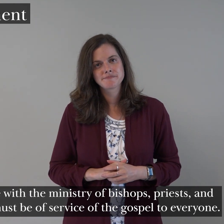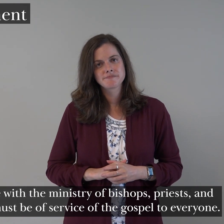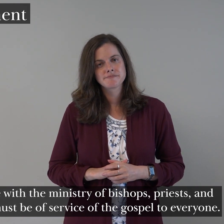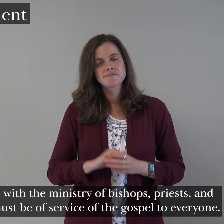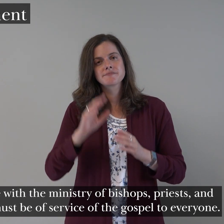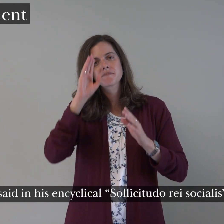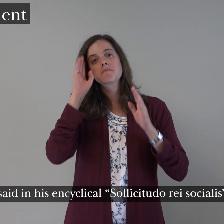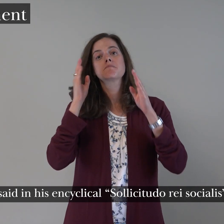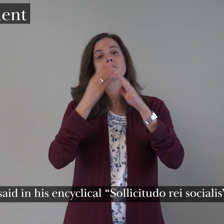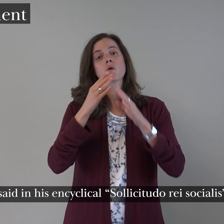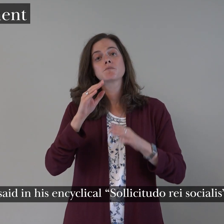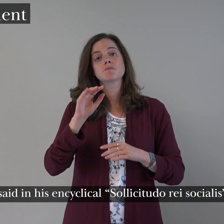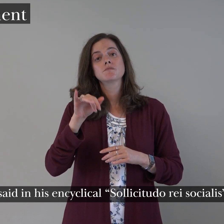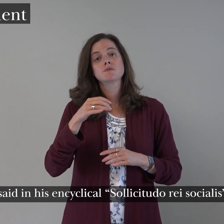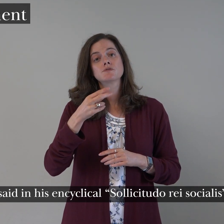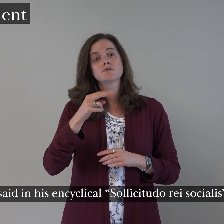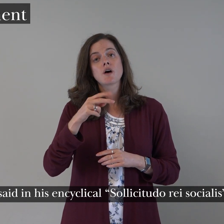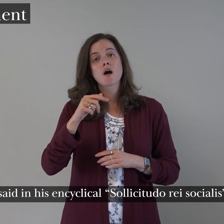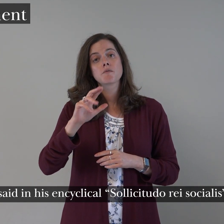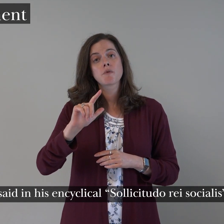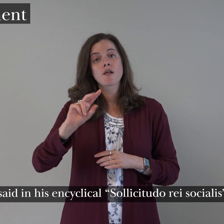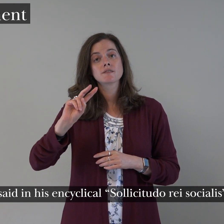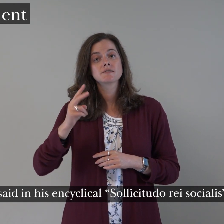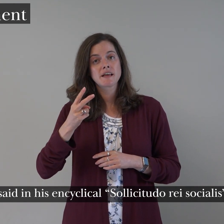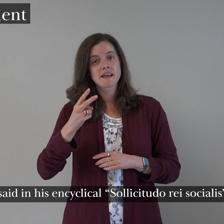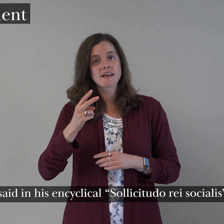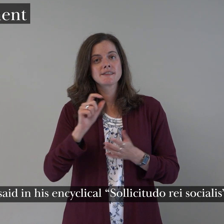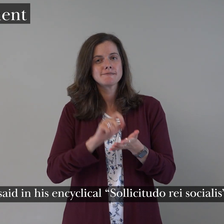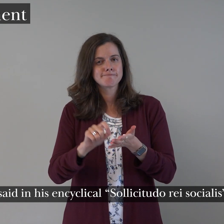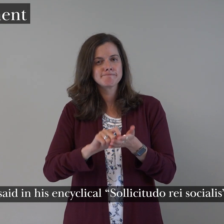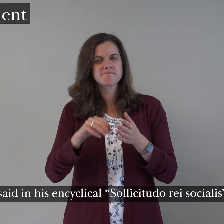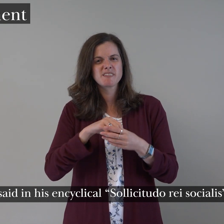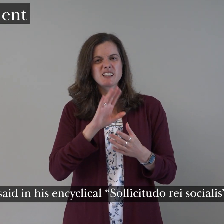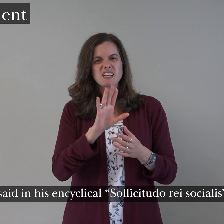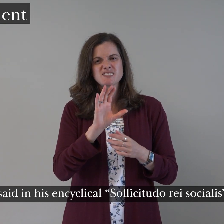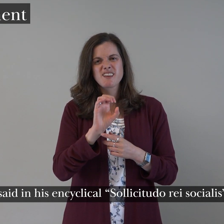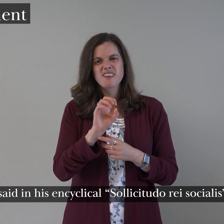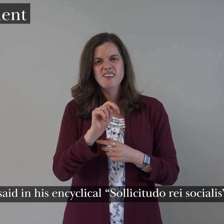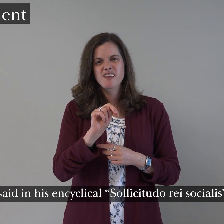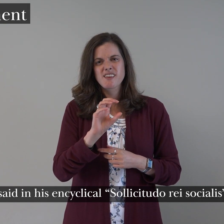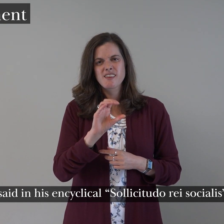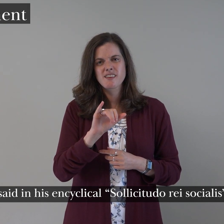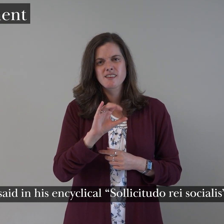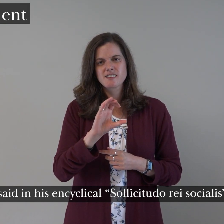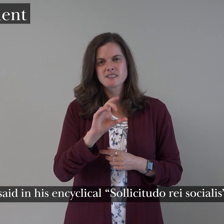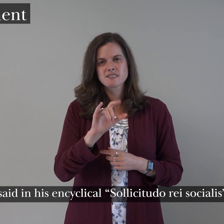Pope John Paul II said in his encyclical Solicitudo Re Socialis